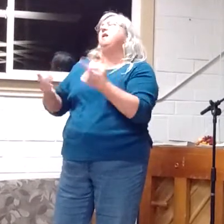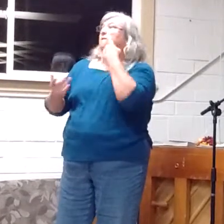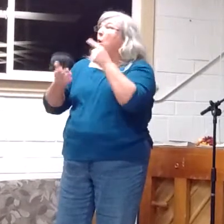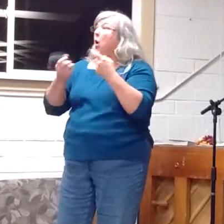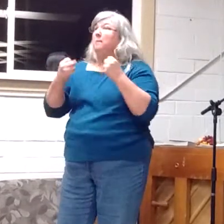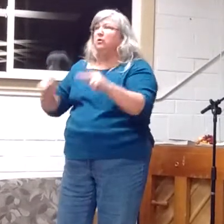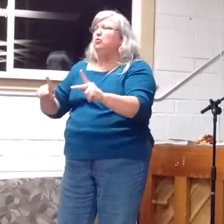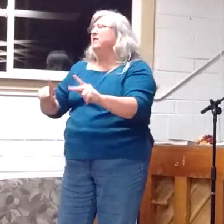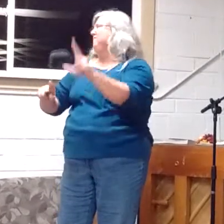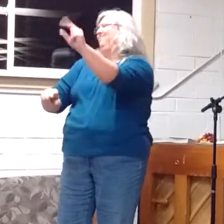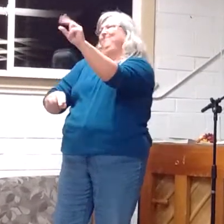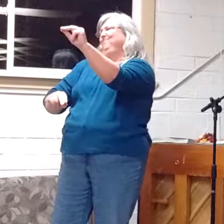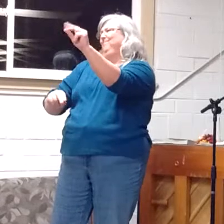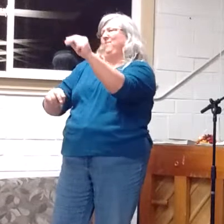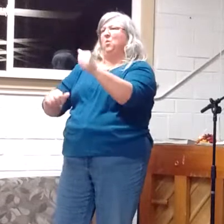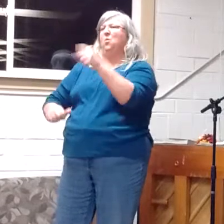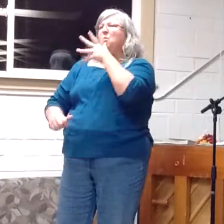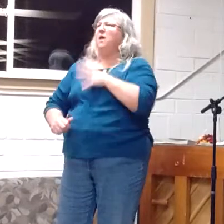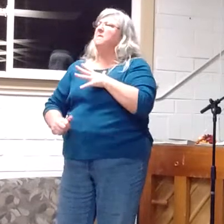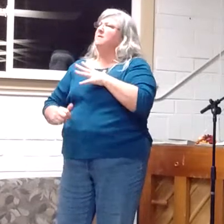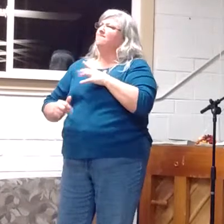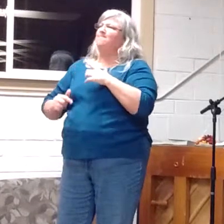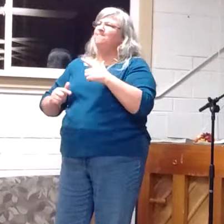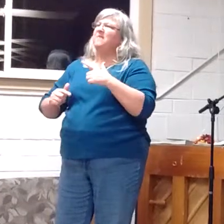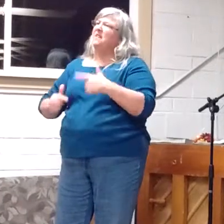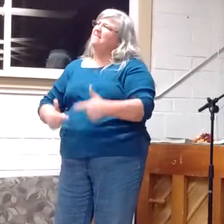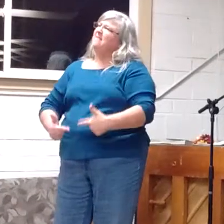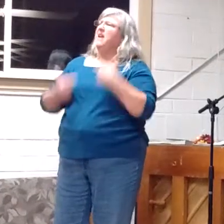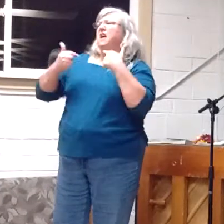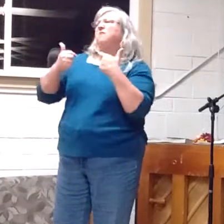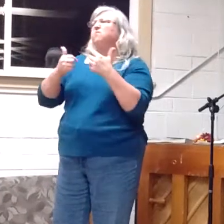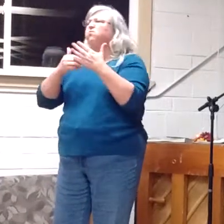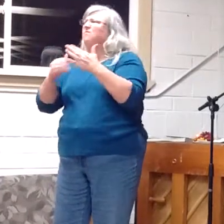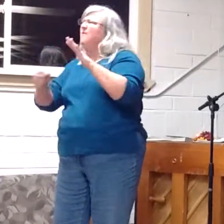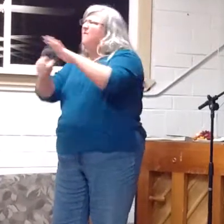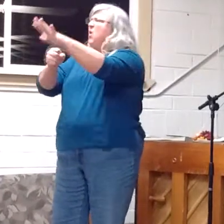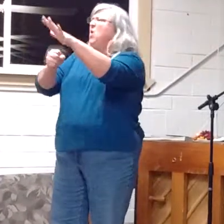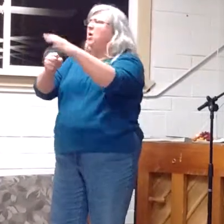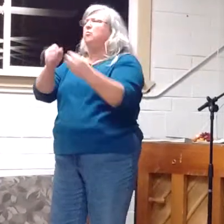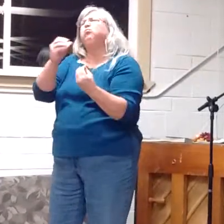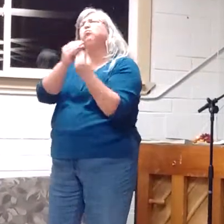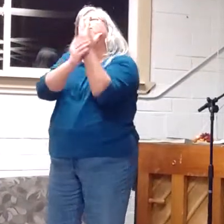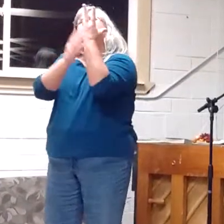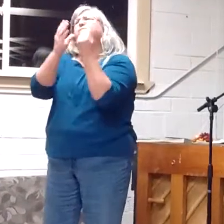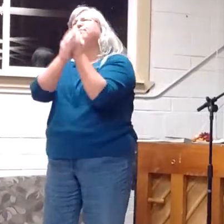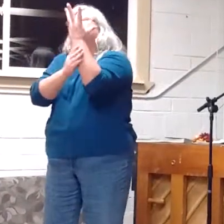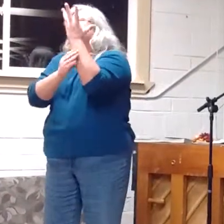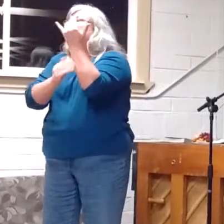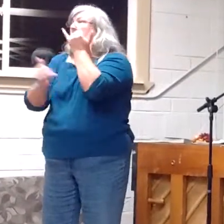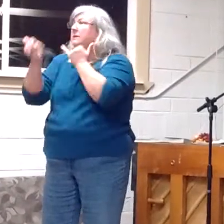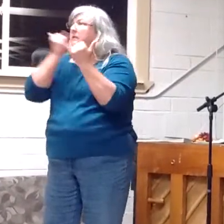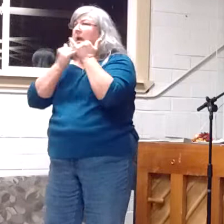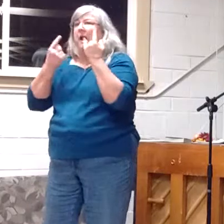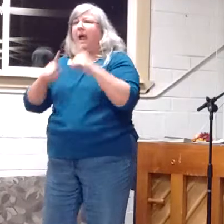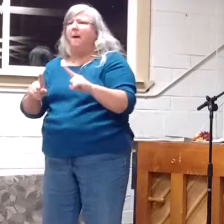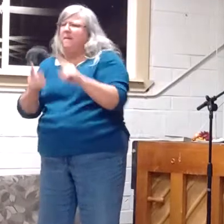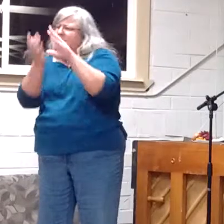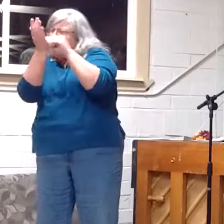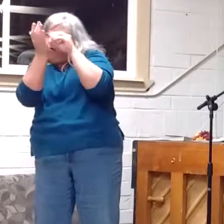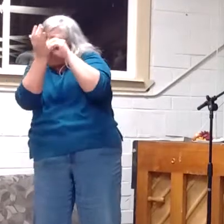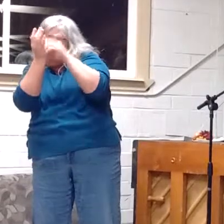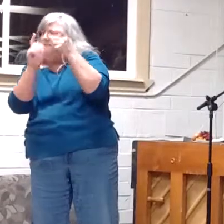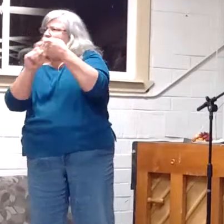women in the world live life to its fullest, living and growing from every mistake. No